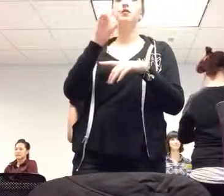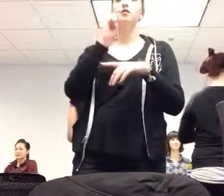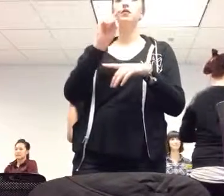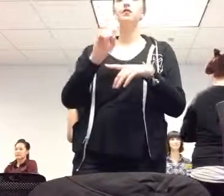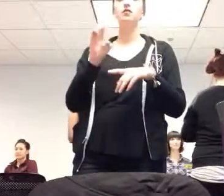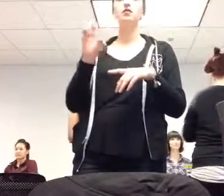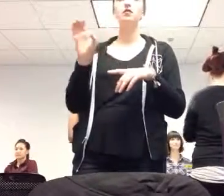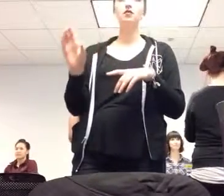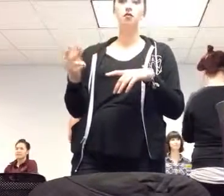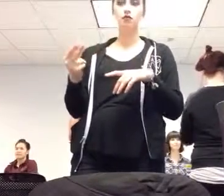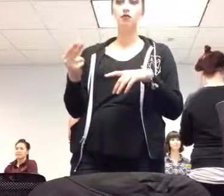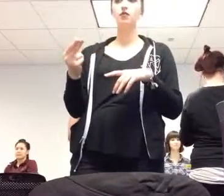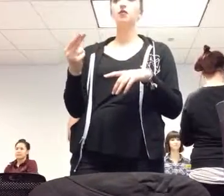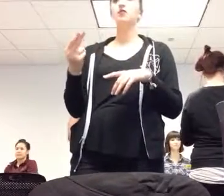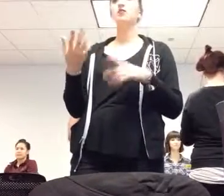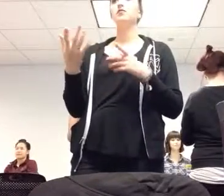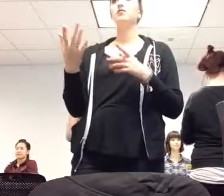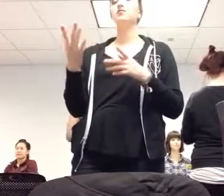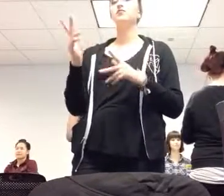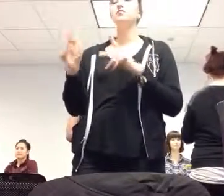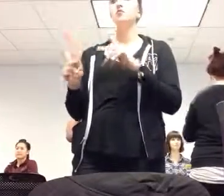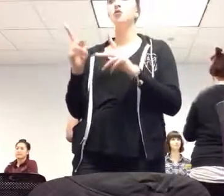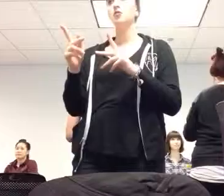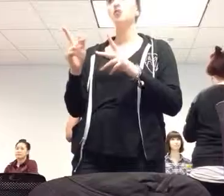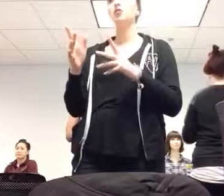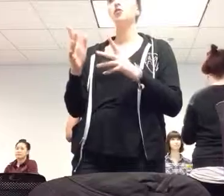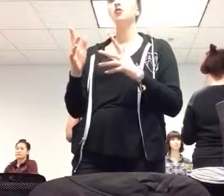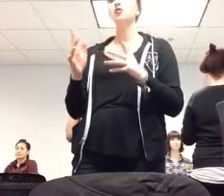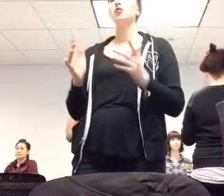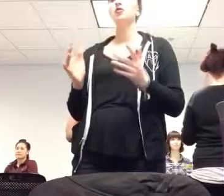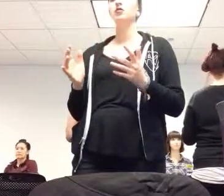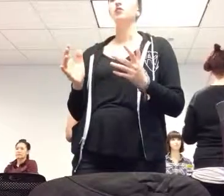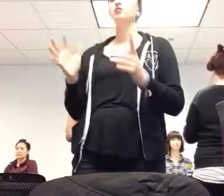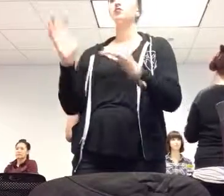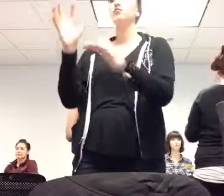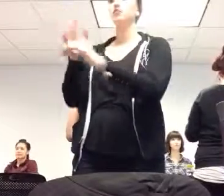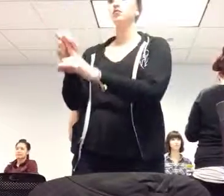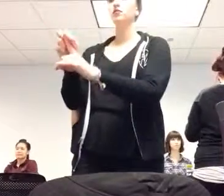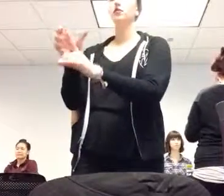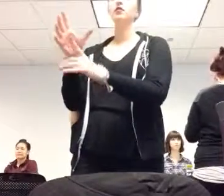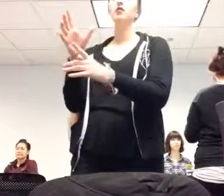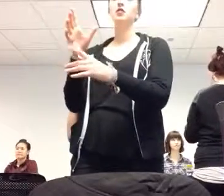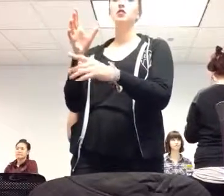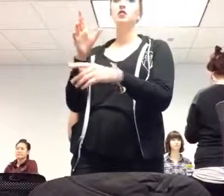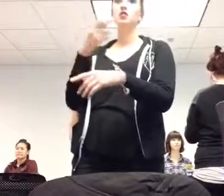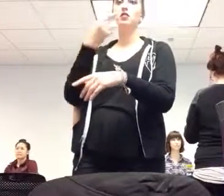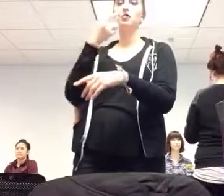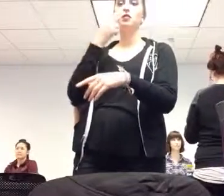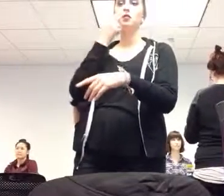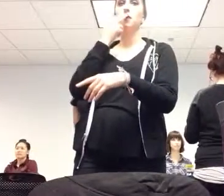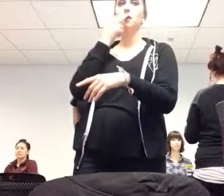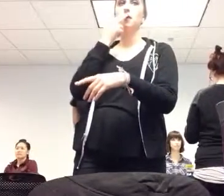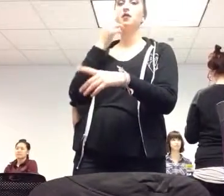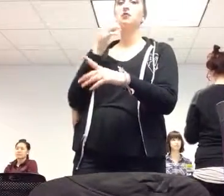when Hitler marched into the Sudetenland. He went in there because there were Germans along the border. So yes, he suppressed the Czechs. But the Russians, I don't